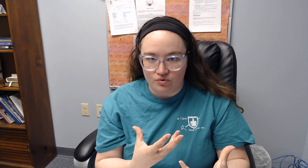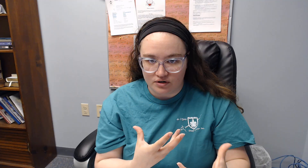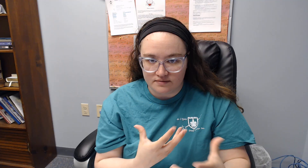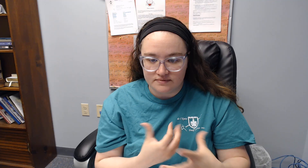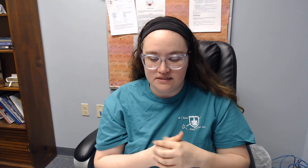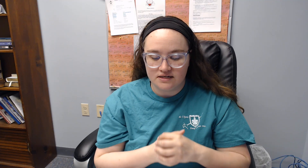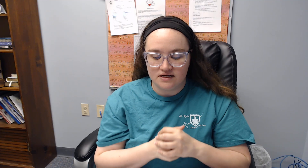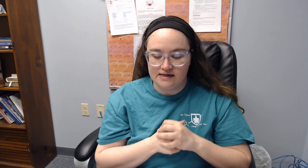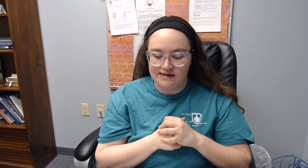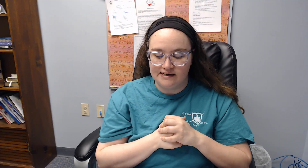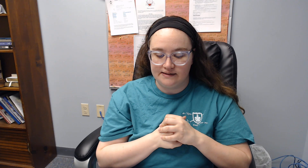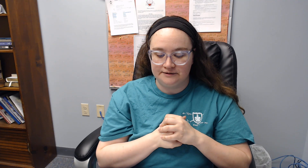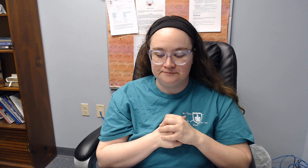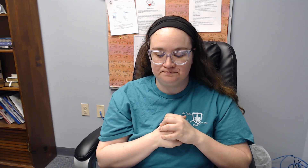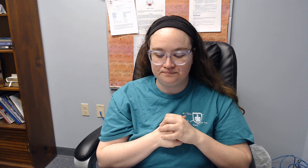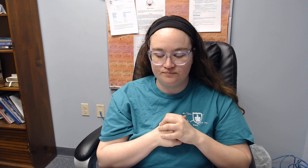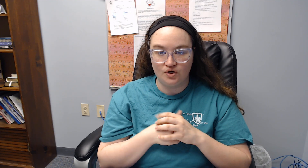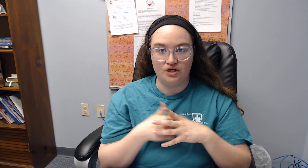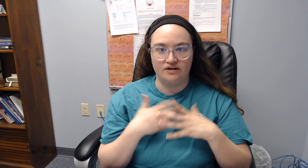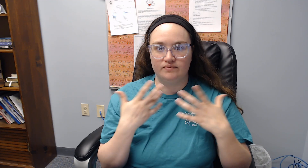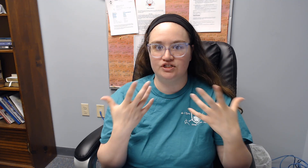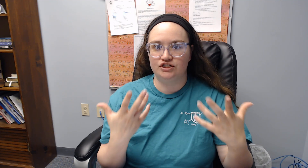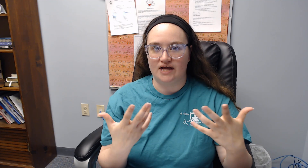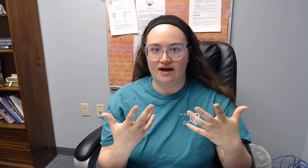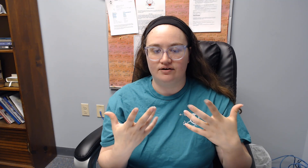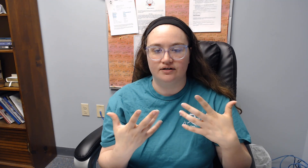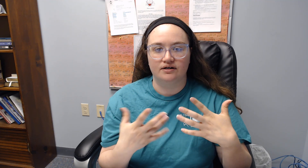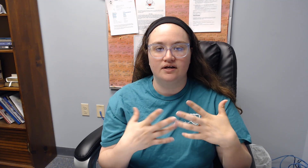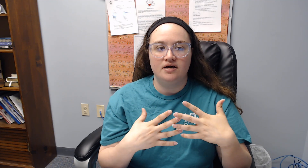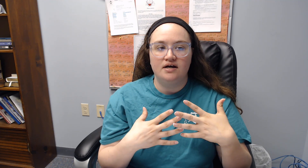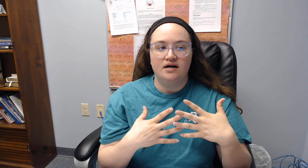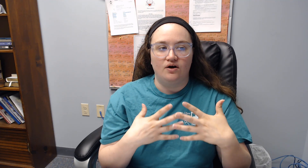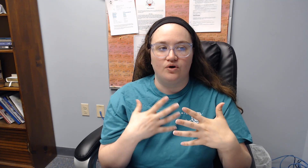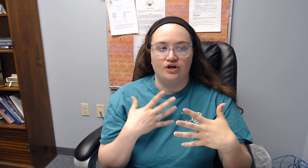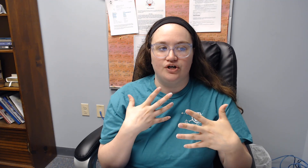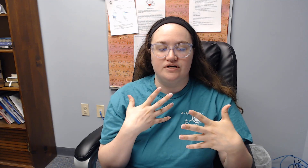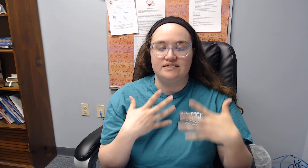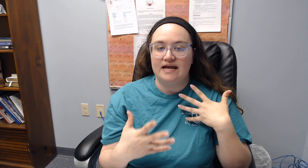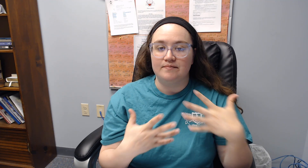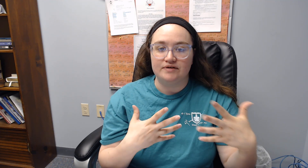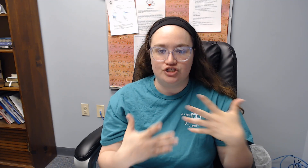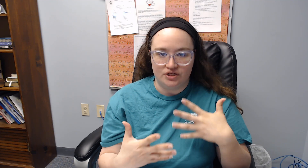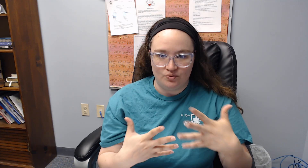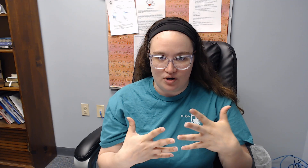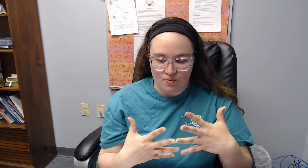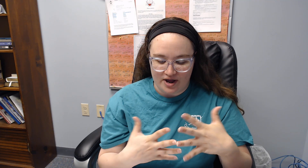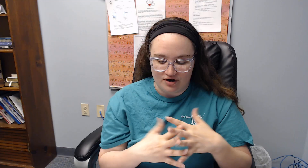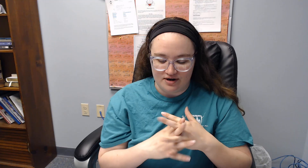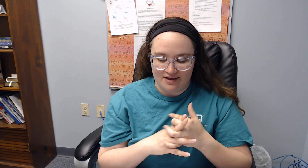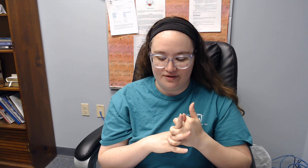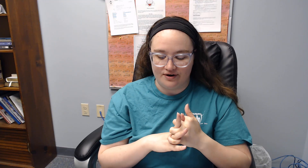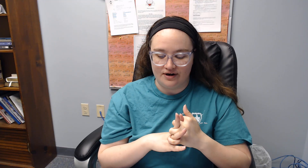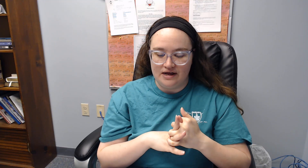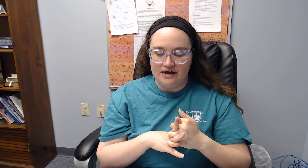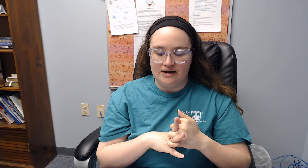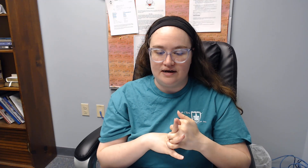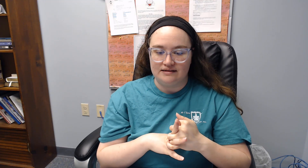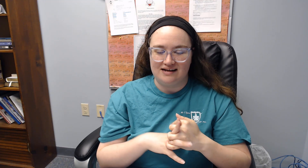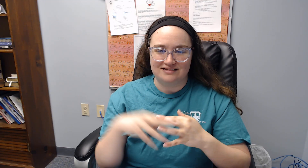formed, could have been shattered or damaged in one way or another. A lot of times